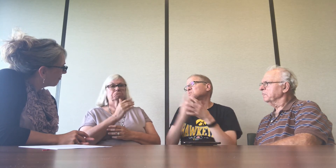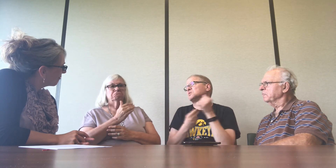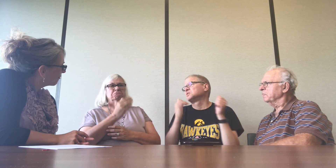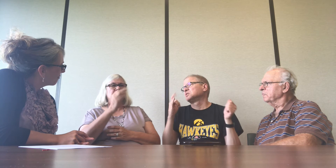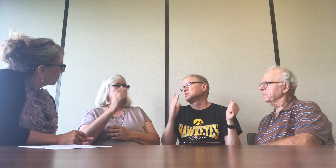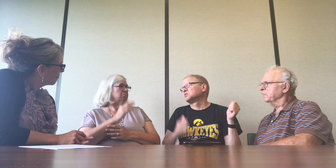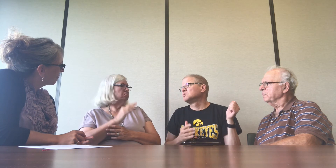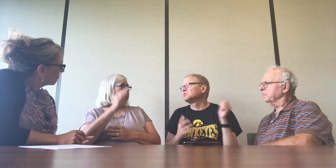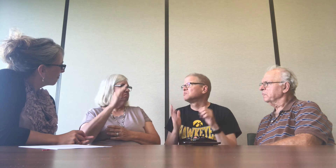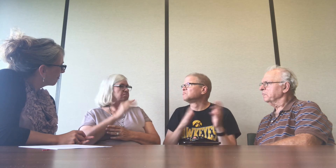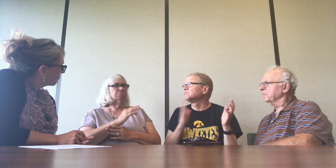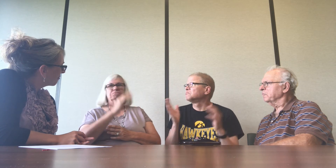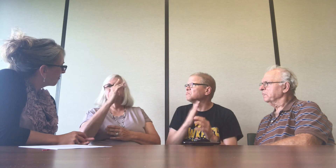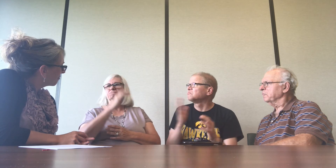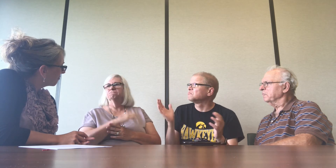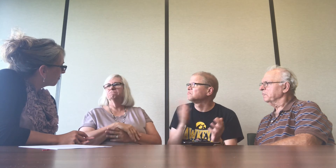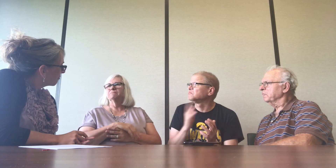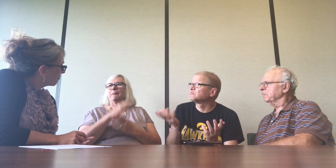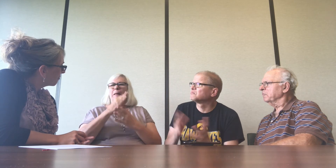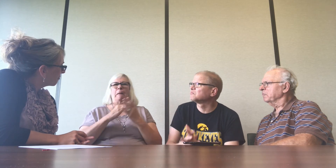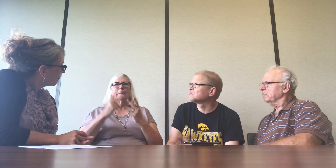was about 27 people or so.